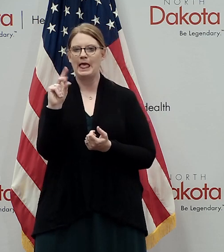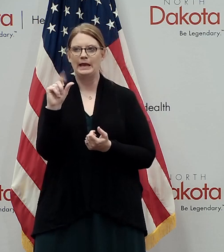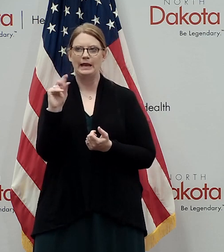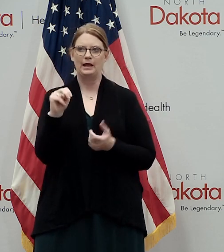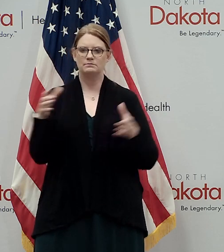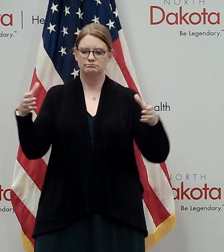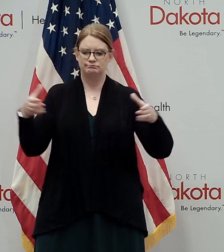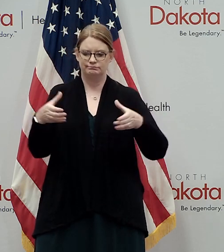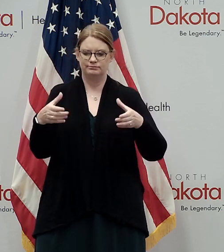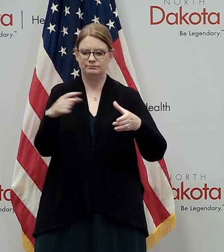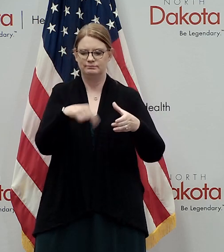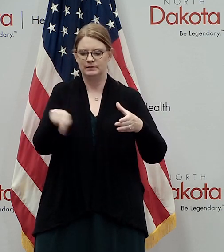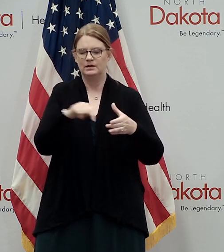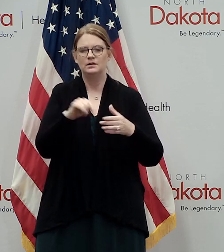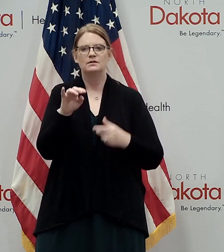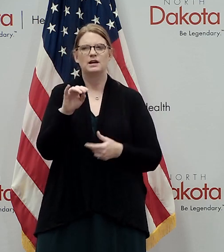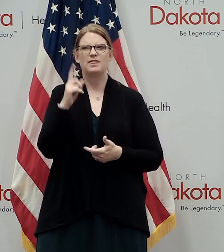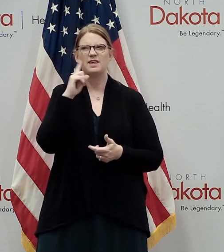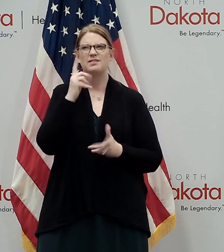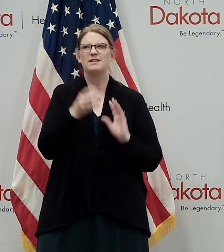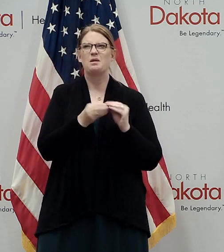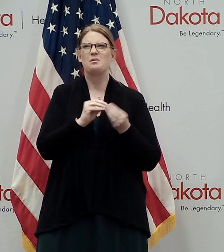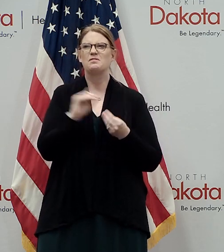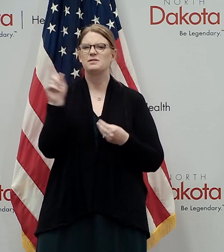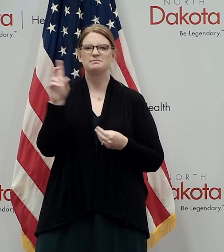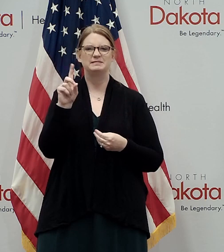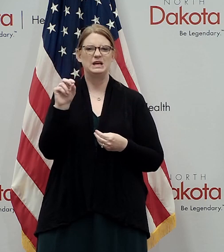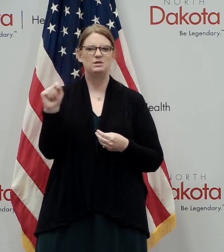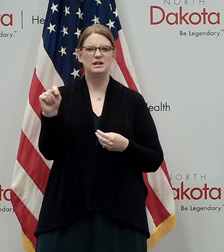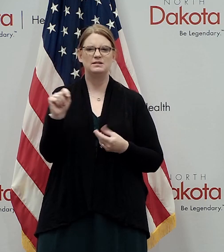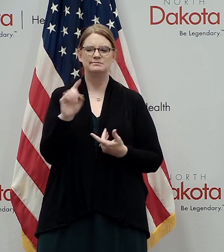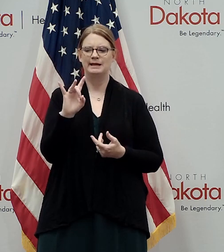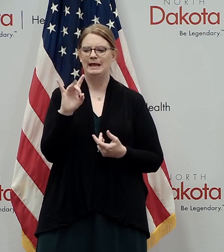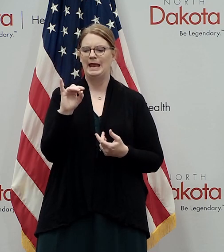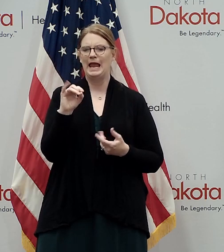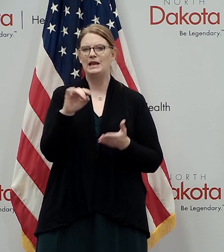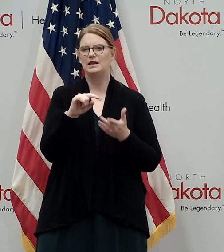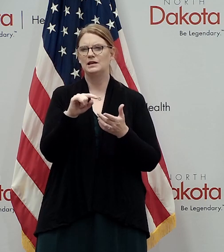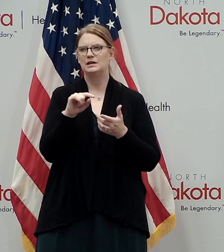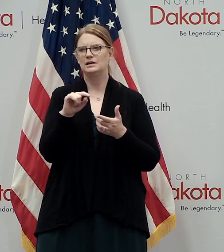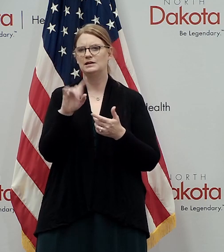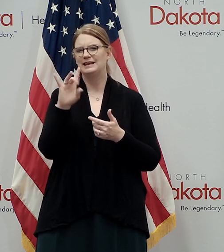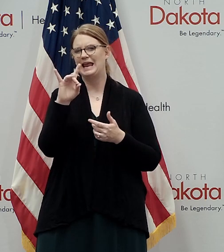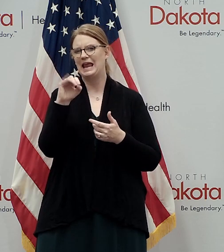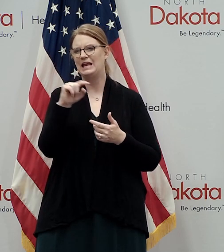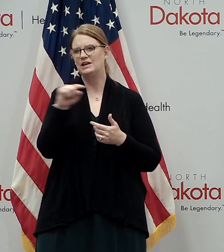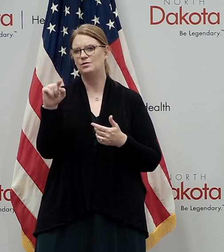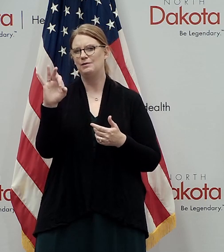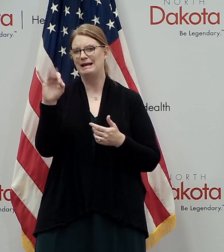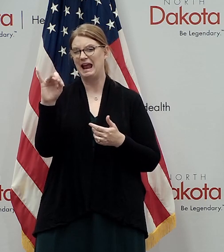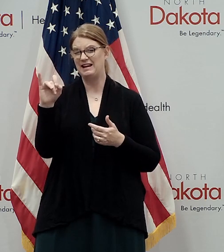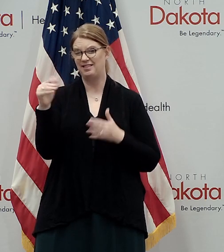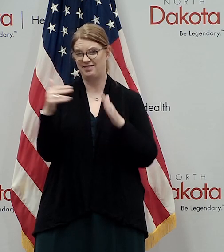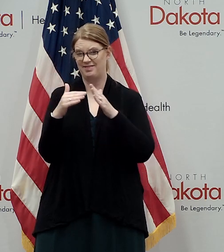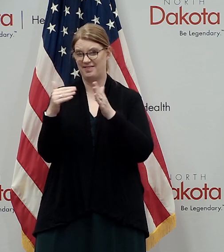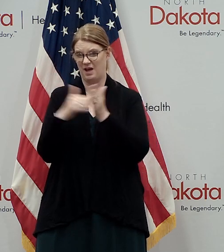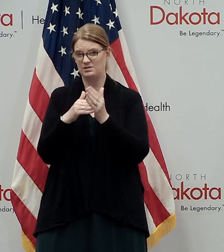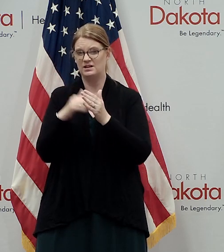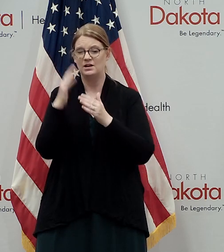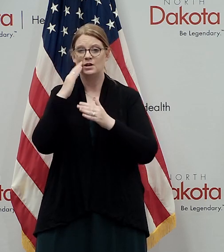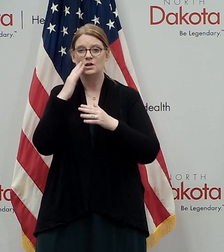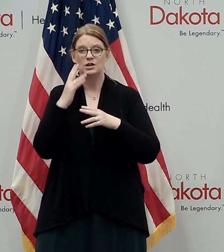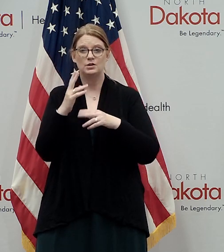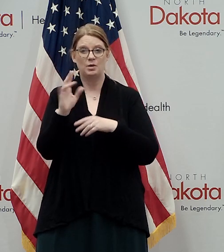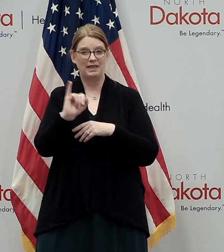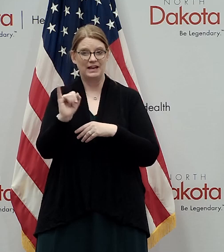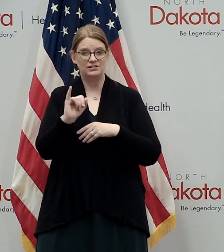from DOT is that there's some very large number, 80 to 90,000 crossings a day on the multiple bridges in the interstate